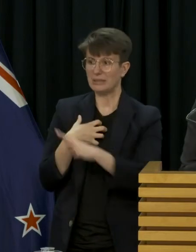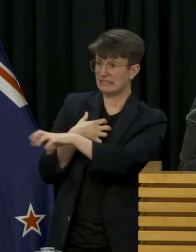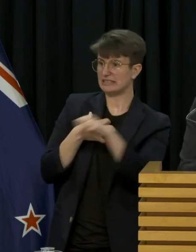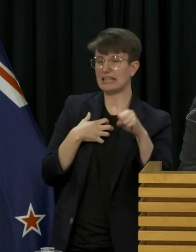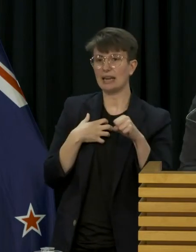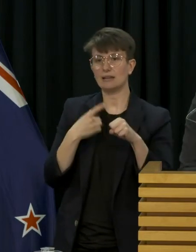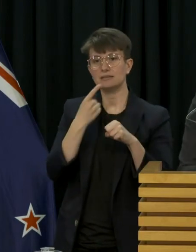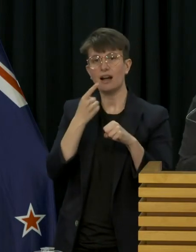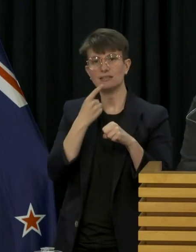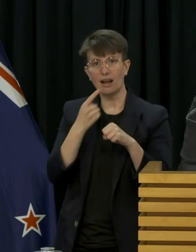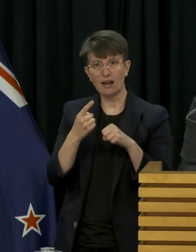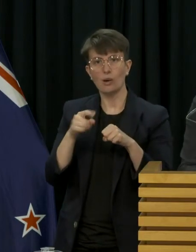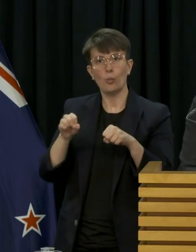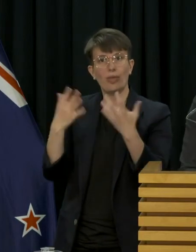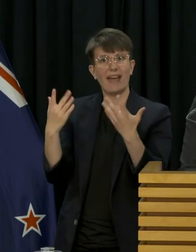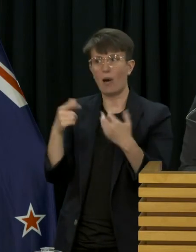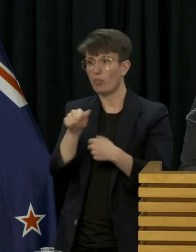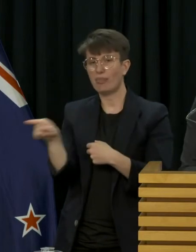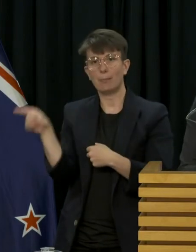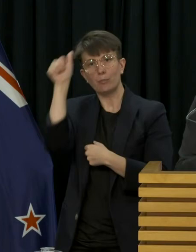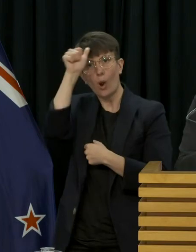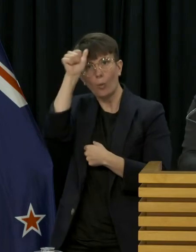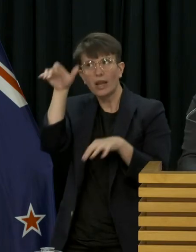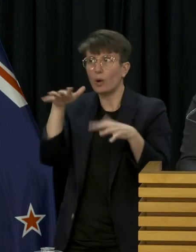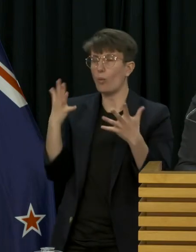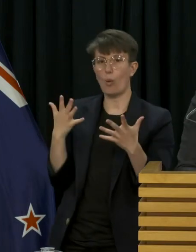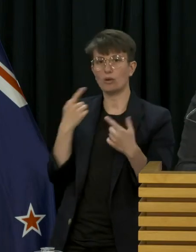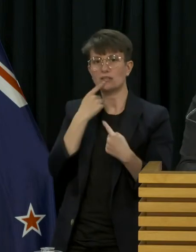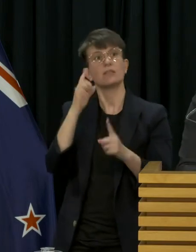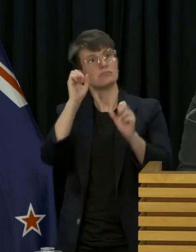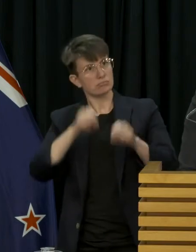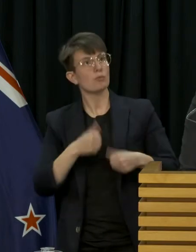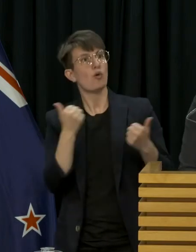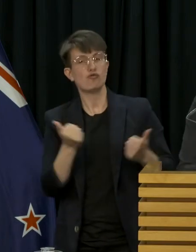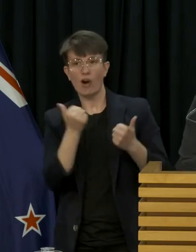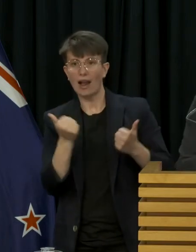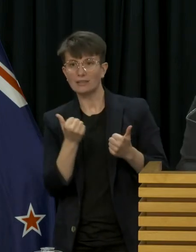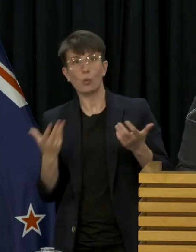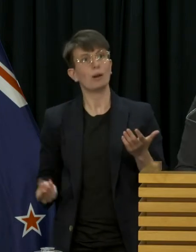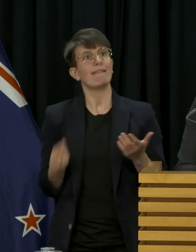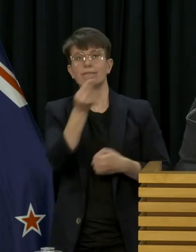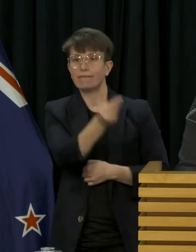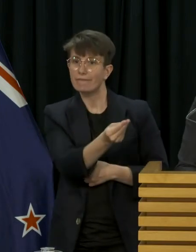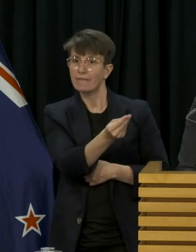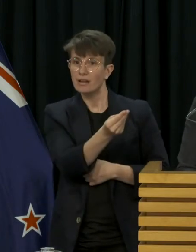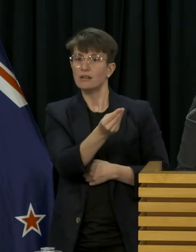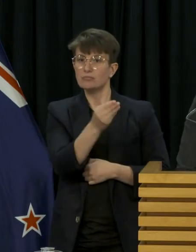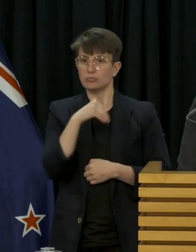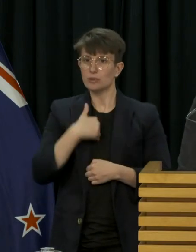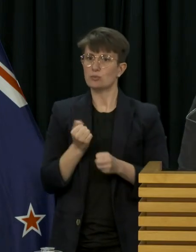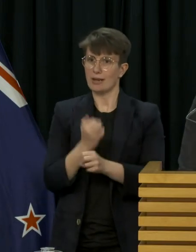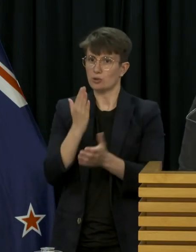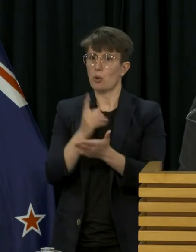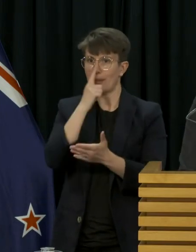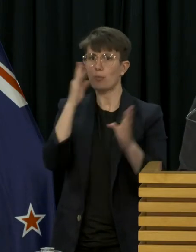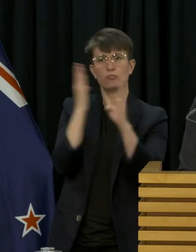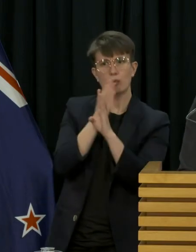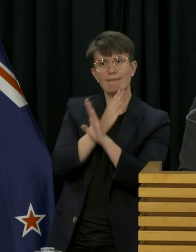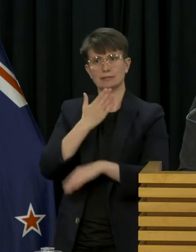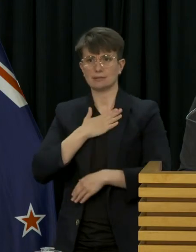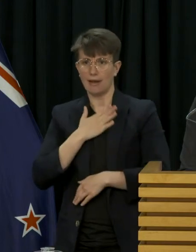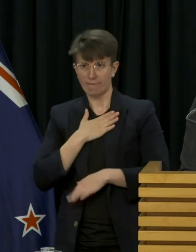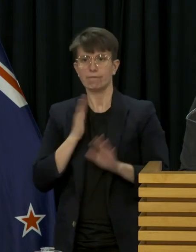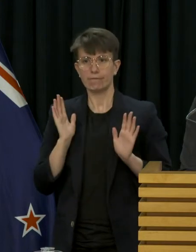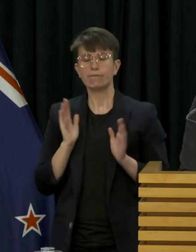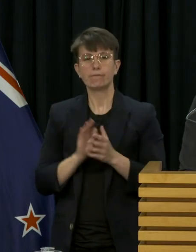on people without their consent and without their knowledge, without them effectively pushing it to us. So those are all the things that we've got to work our way through. Ben? The